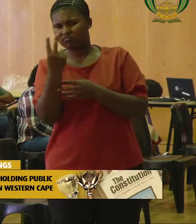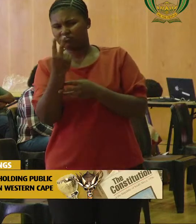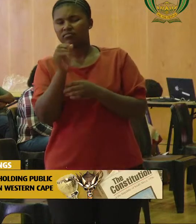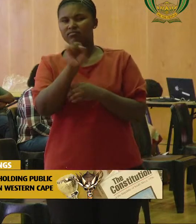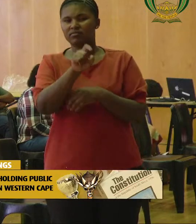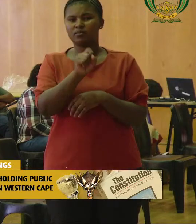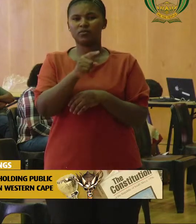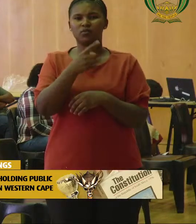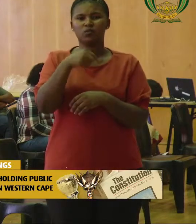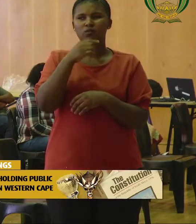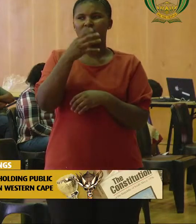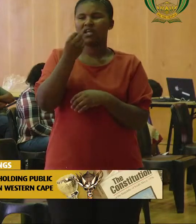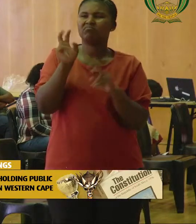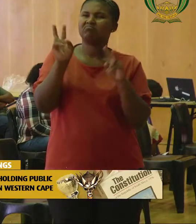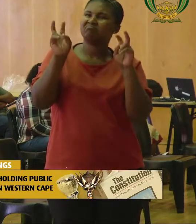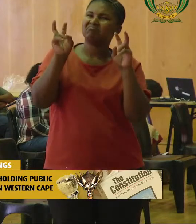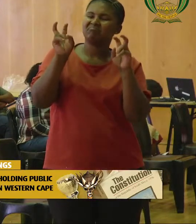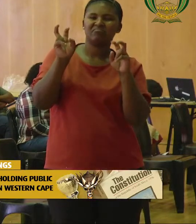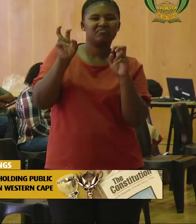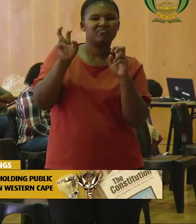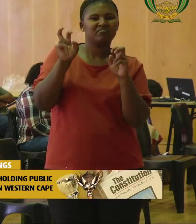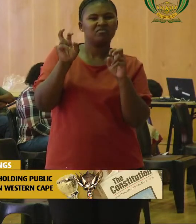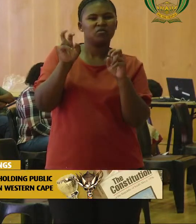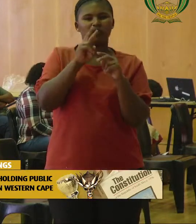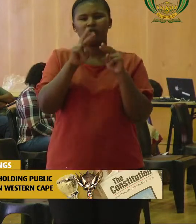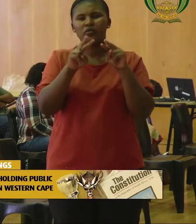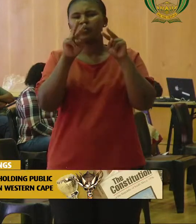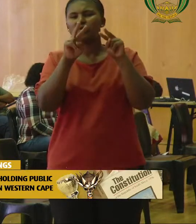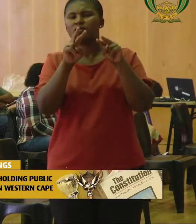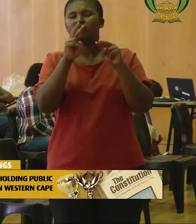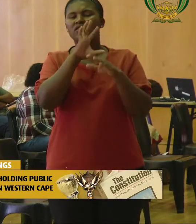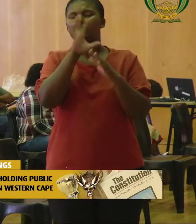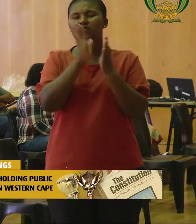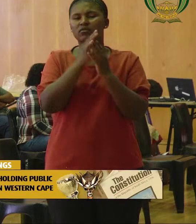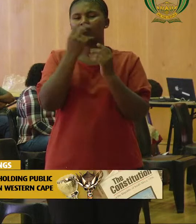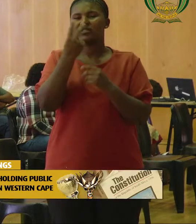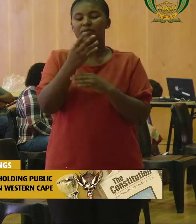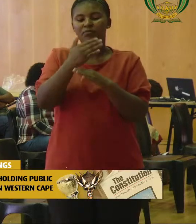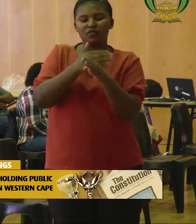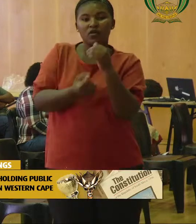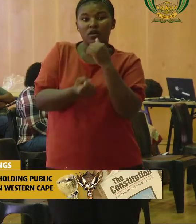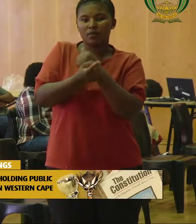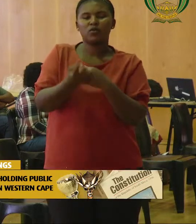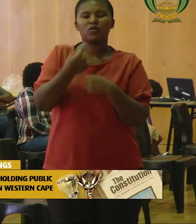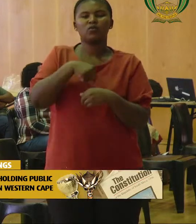that so-called Jera view. We see the things even before they happen,